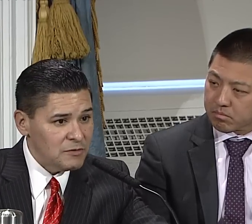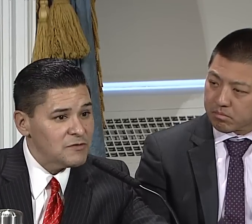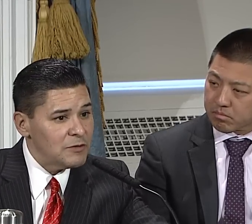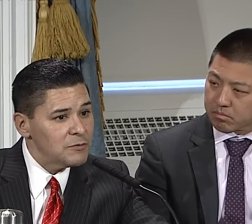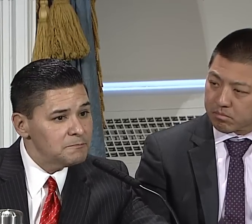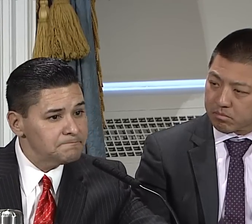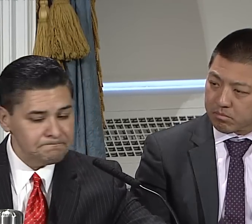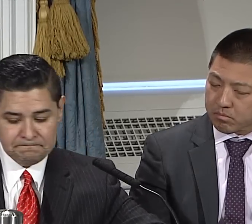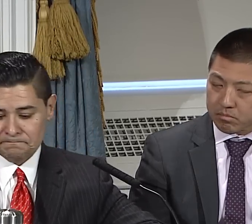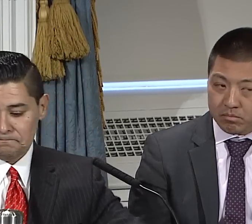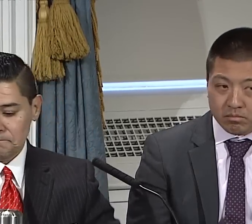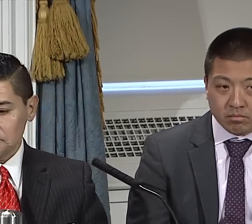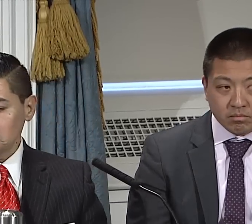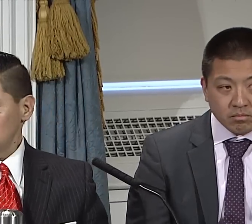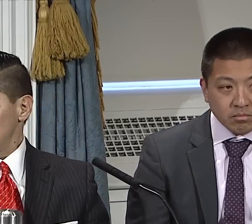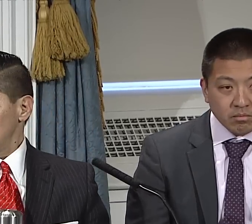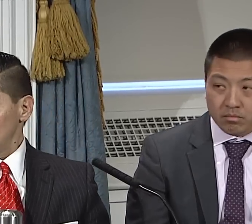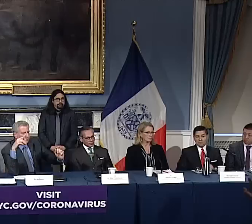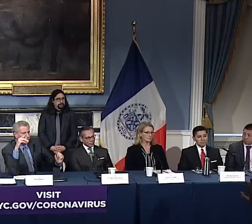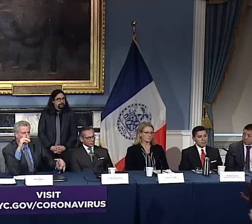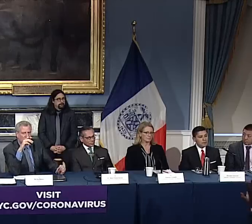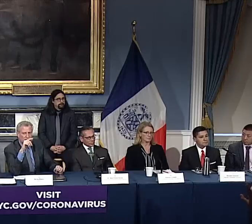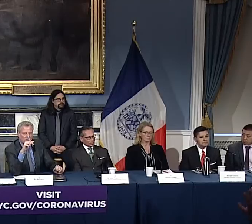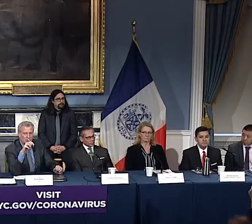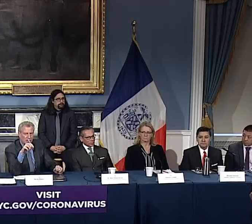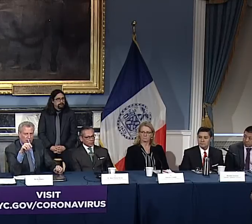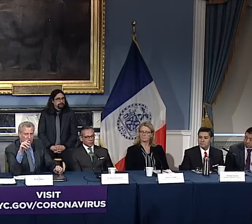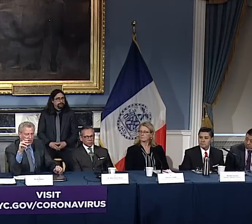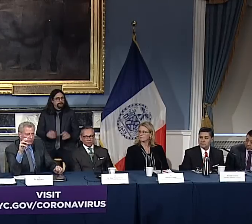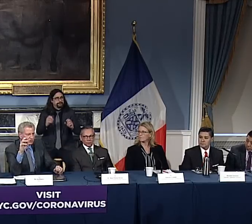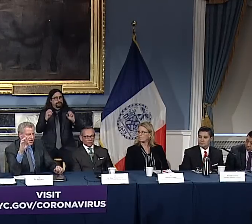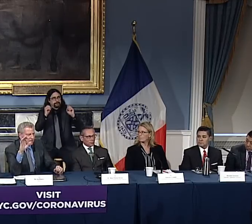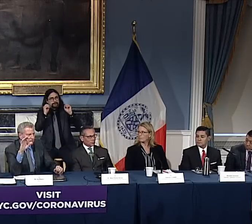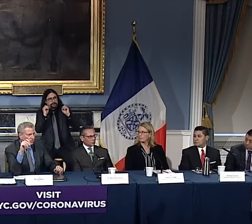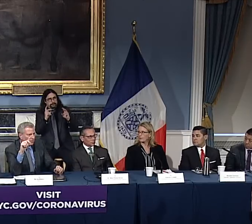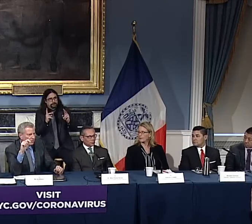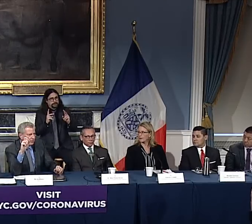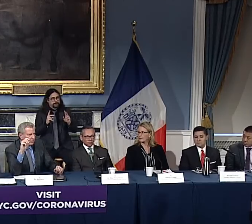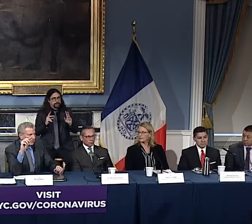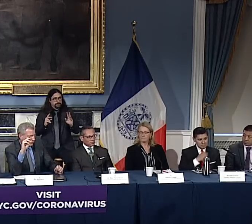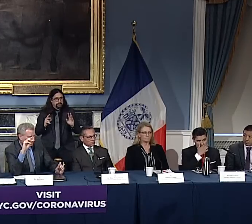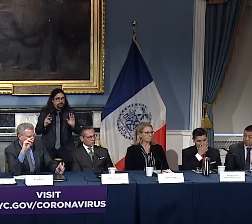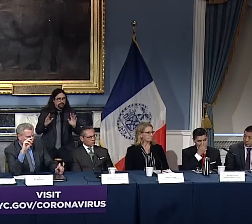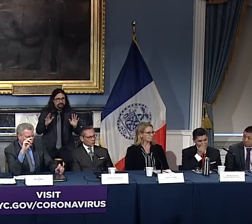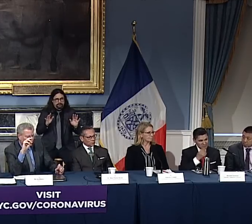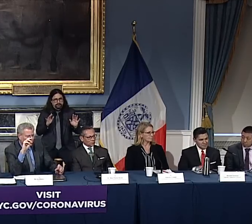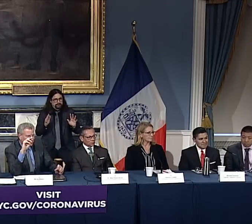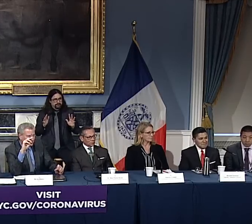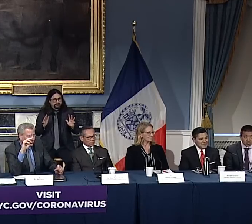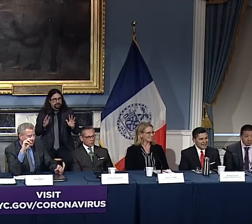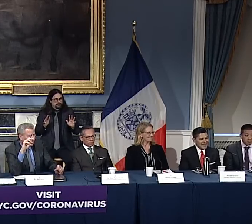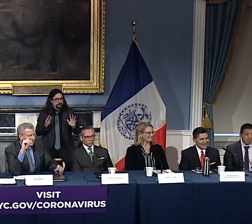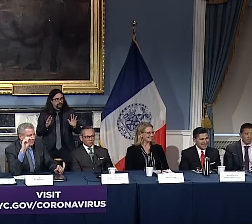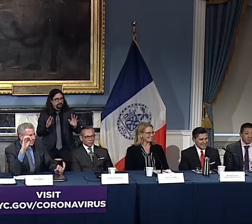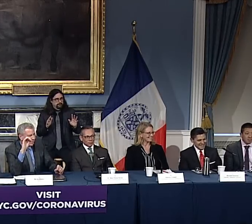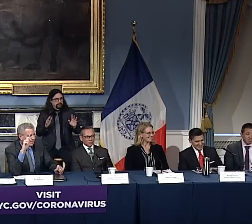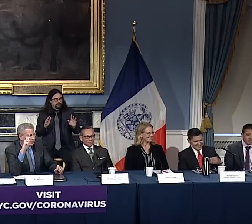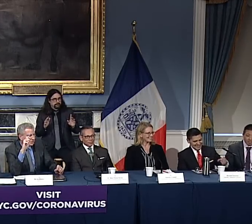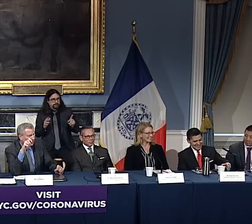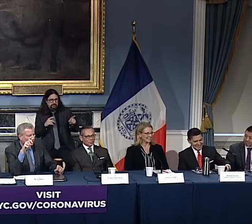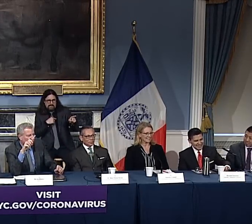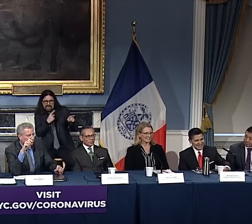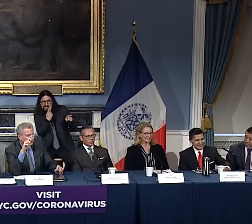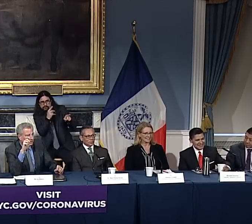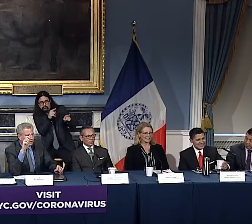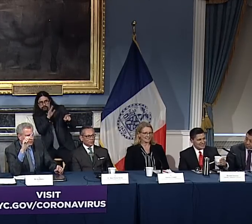Departamento de Salud. Okay, we're going to finish. Just want to get my ground rule check here. Hold on, I see you.